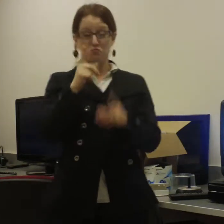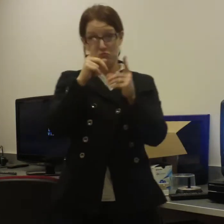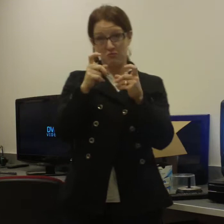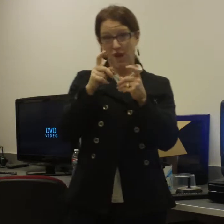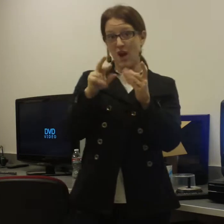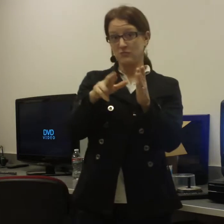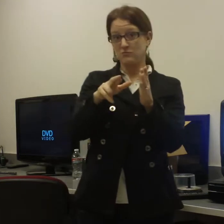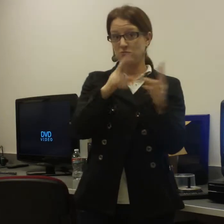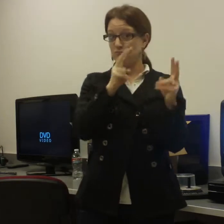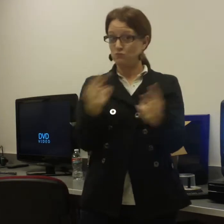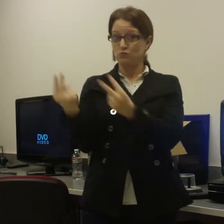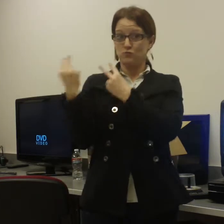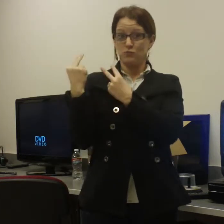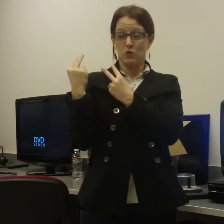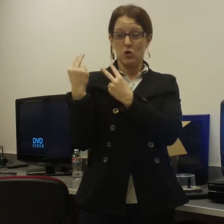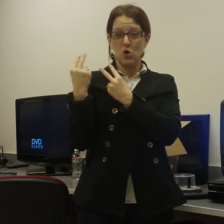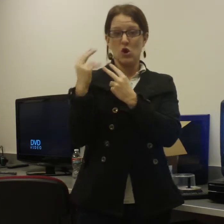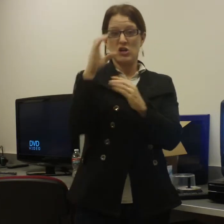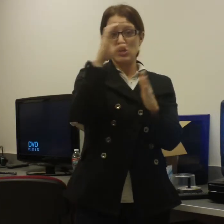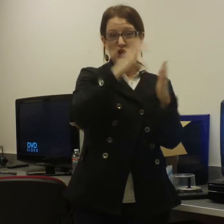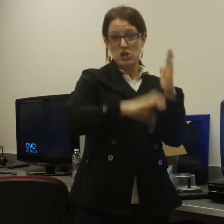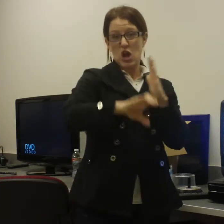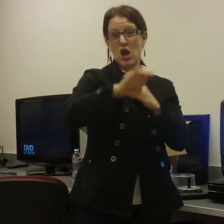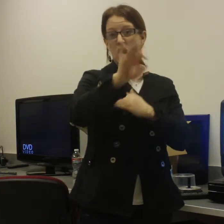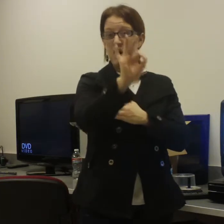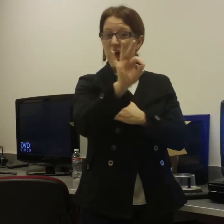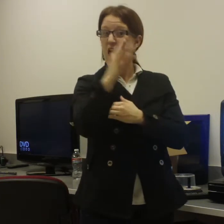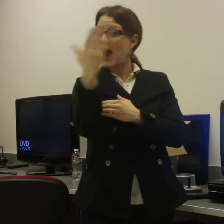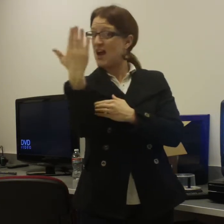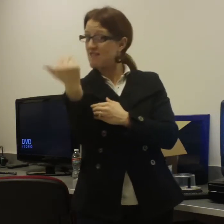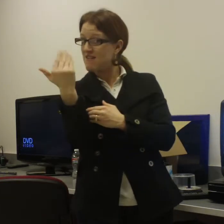chapter 9 and 15 test. Jeopardy winners were,